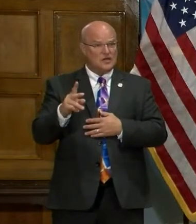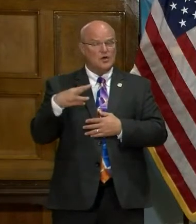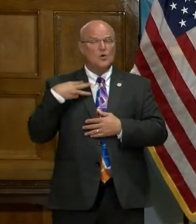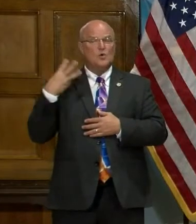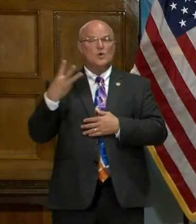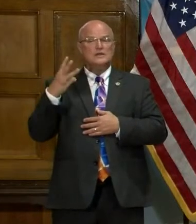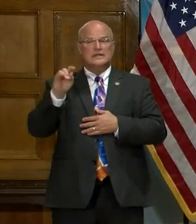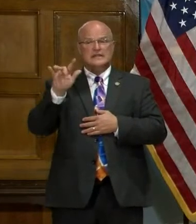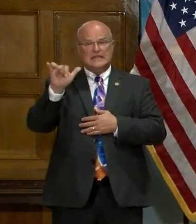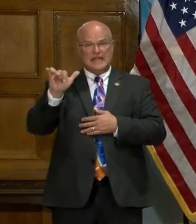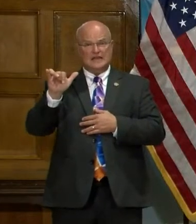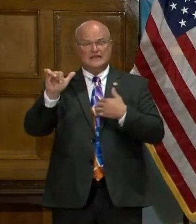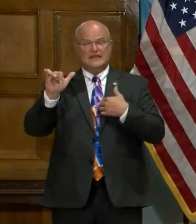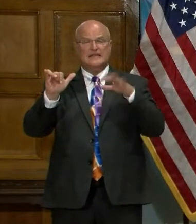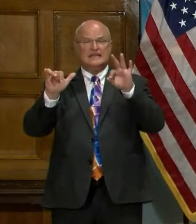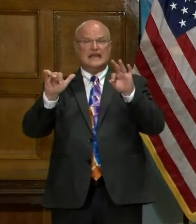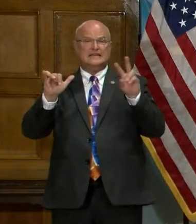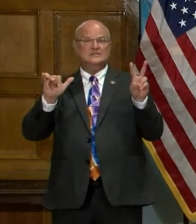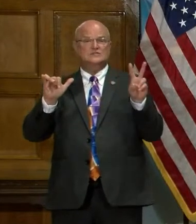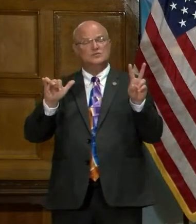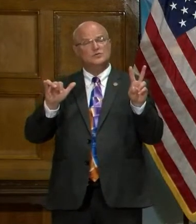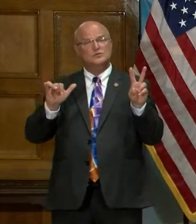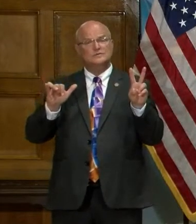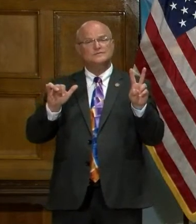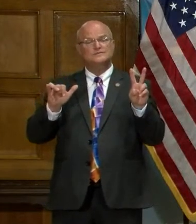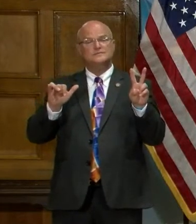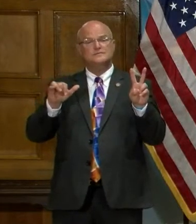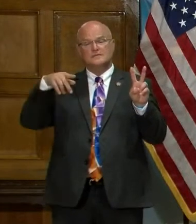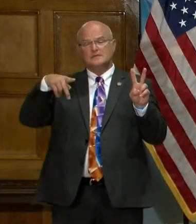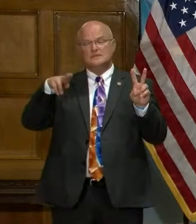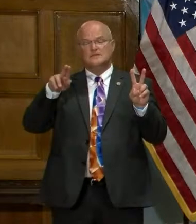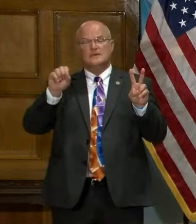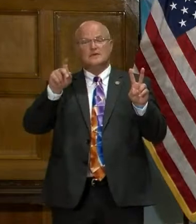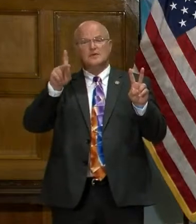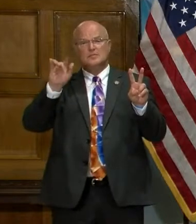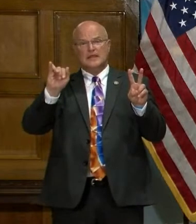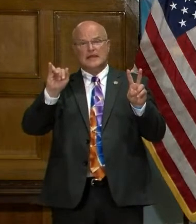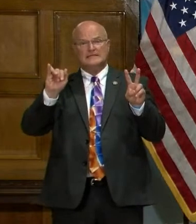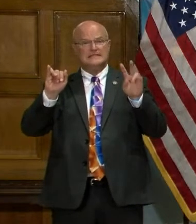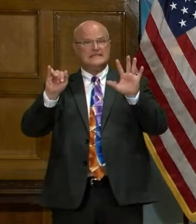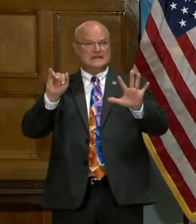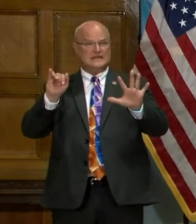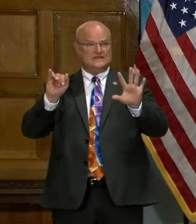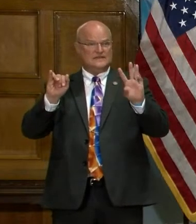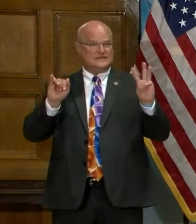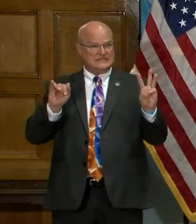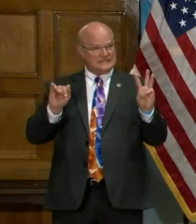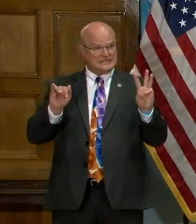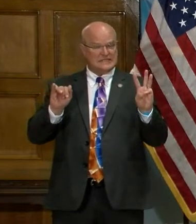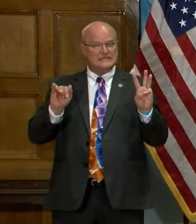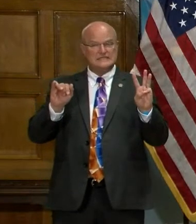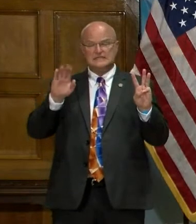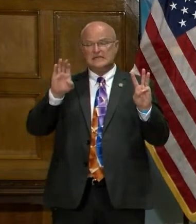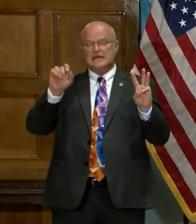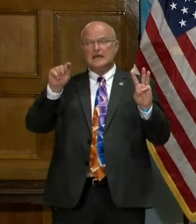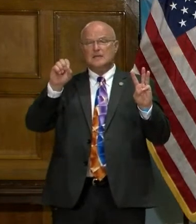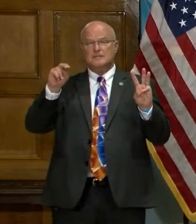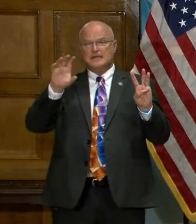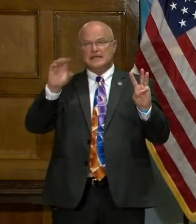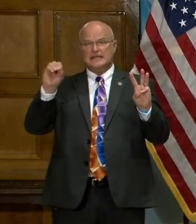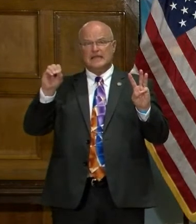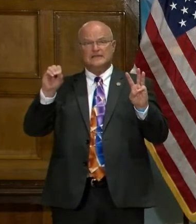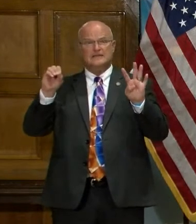Washington County had 92. Pulaski County had 56. Benton County